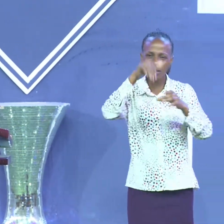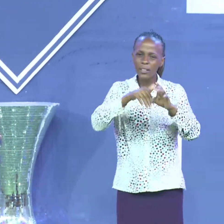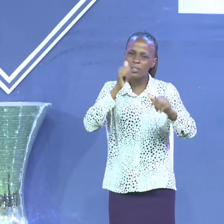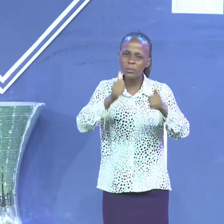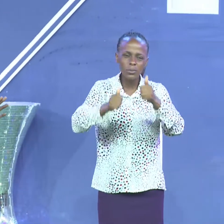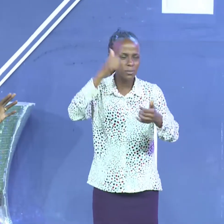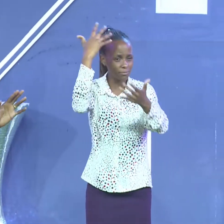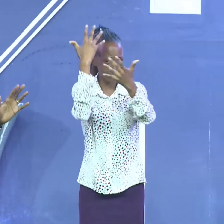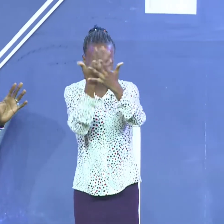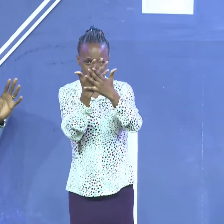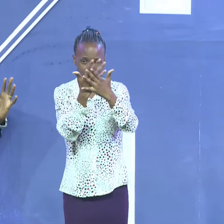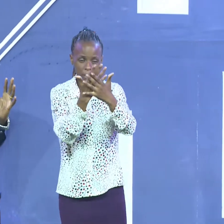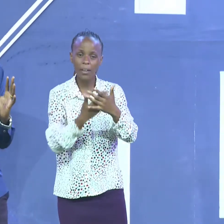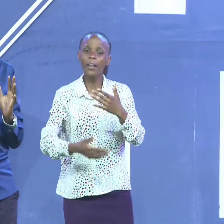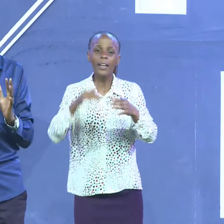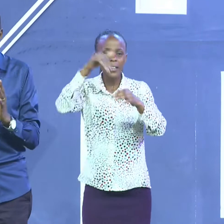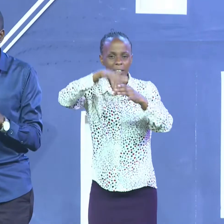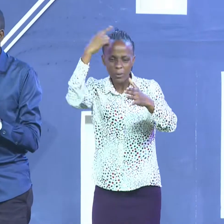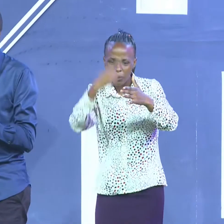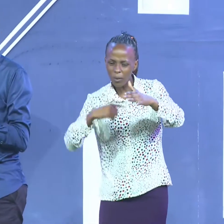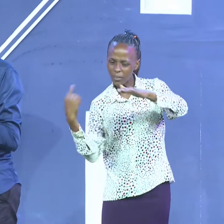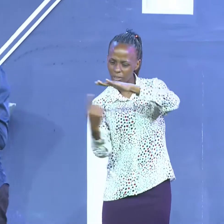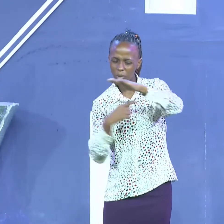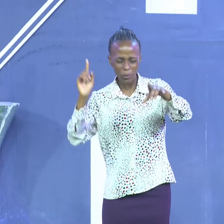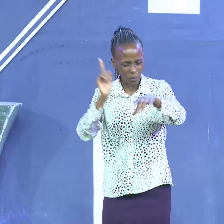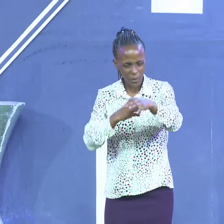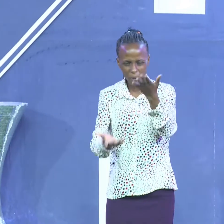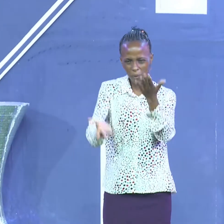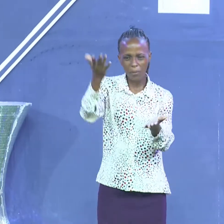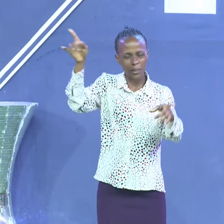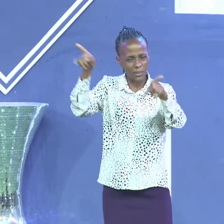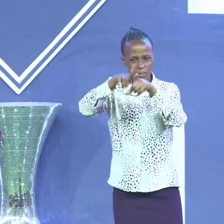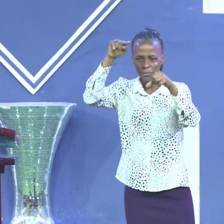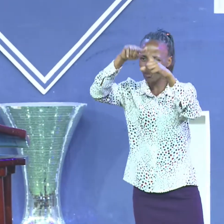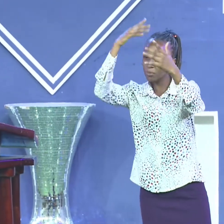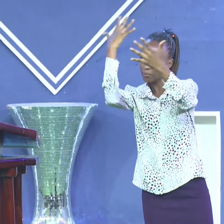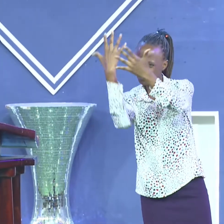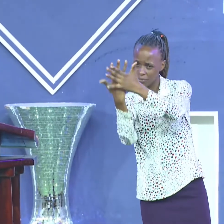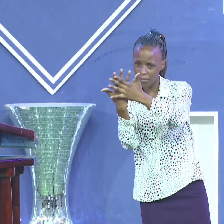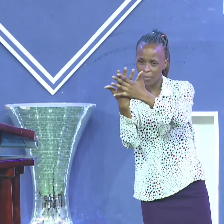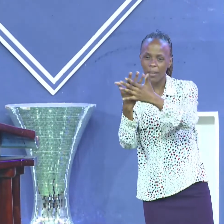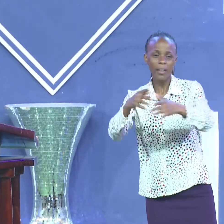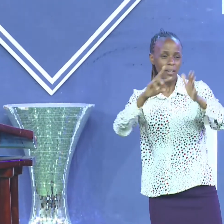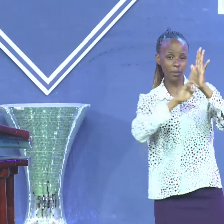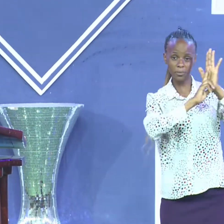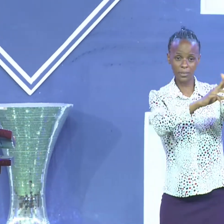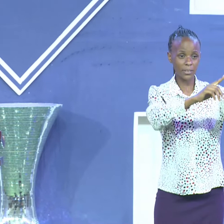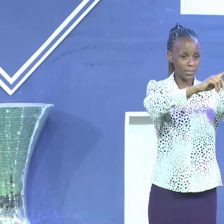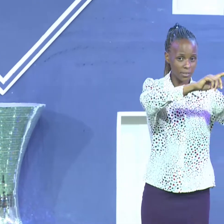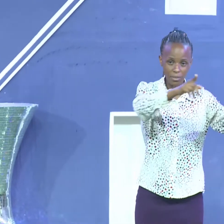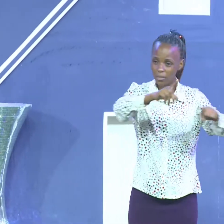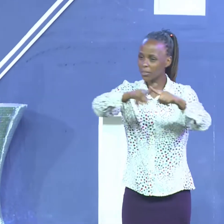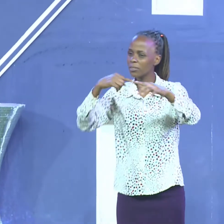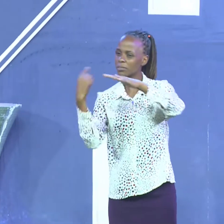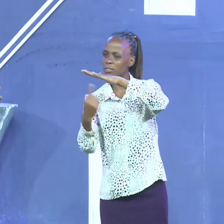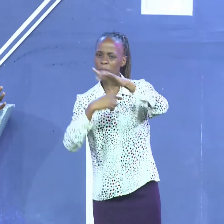kind of prison you are in. In which situation you are in that is like a prison.